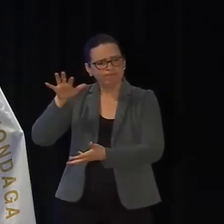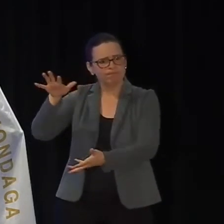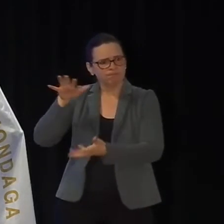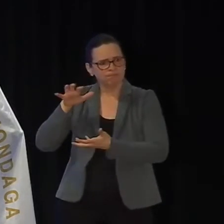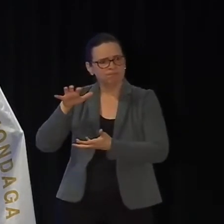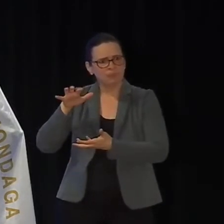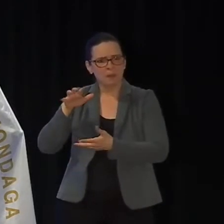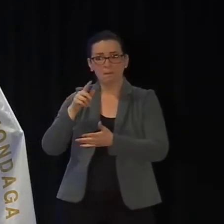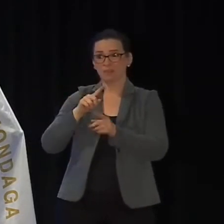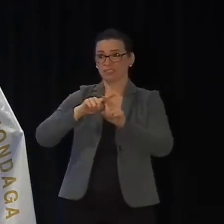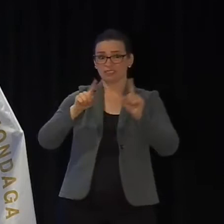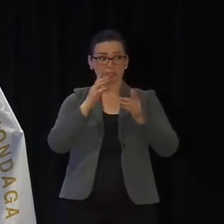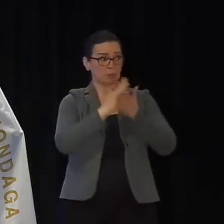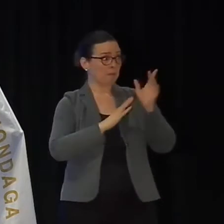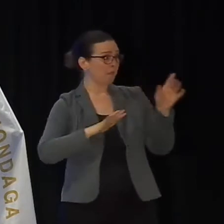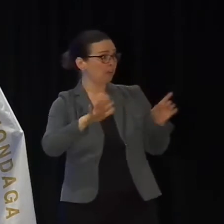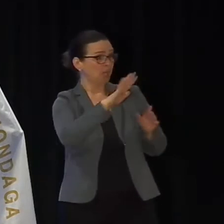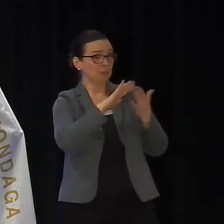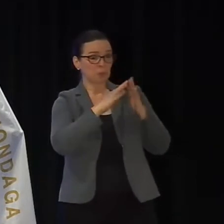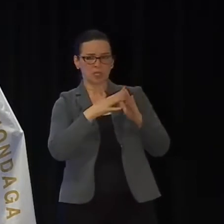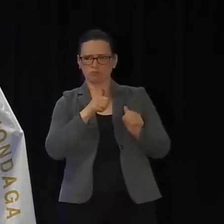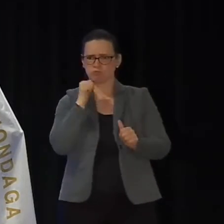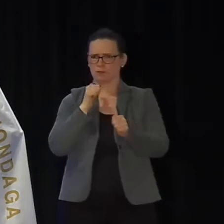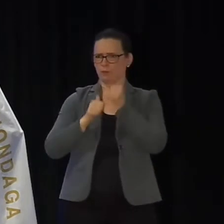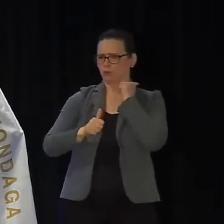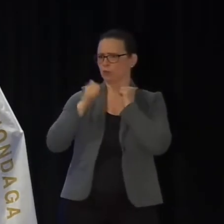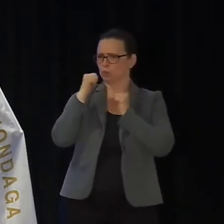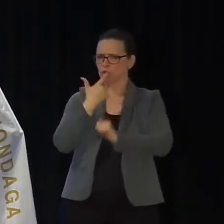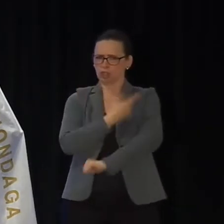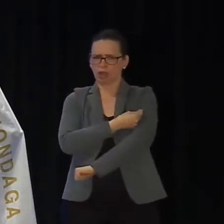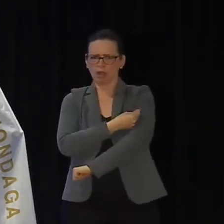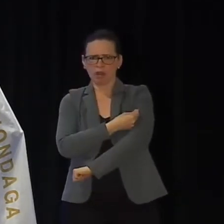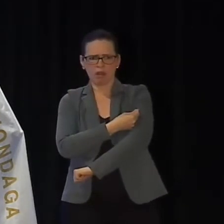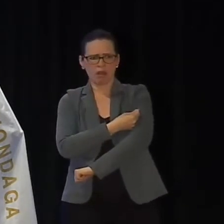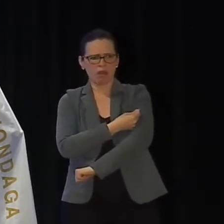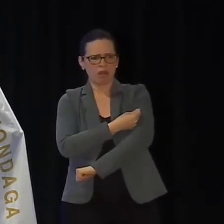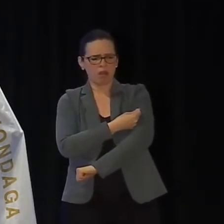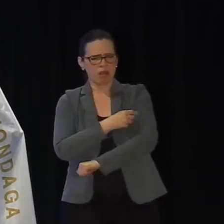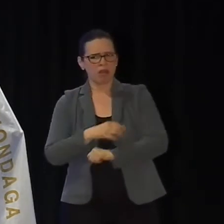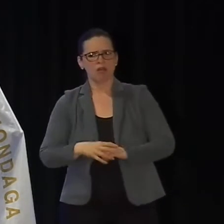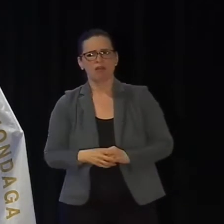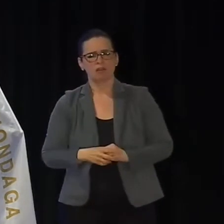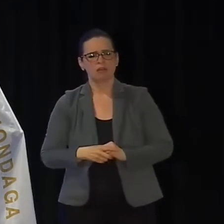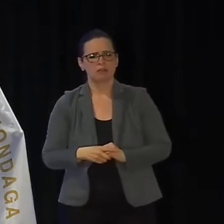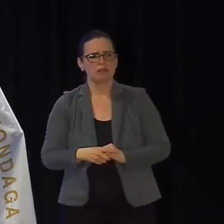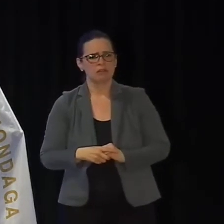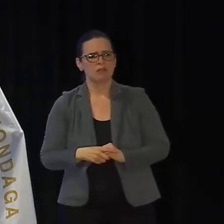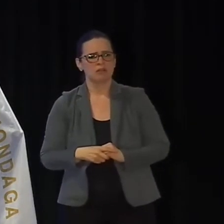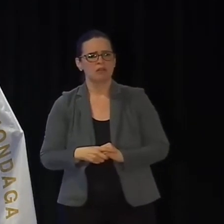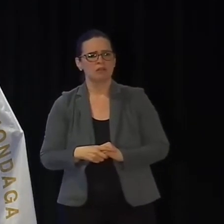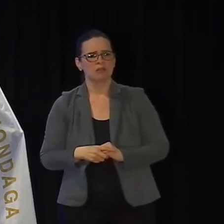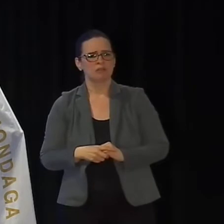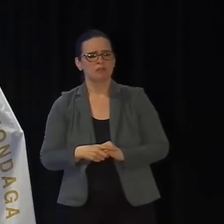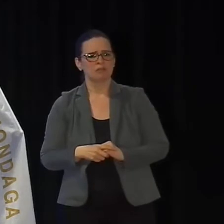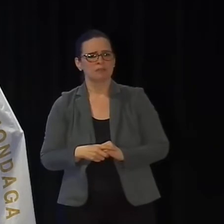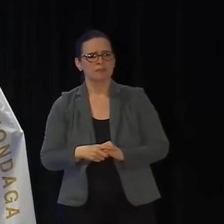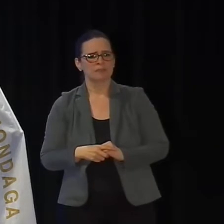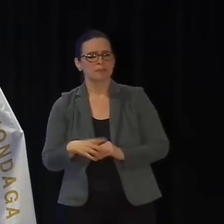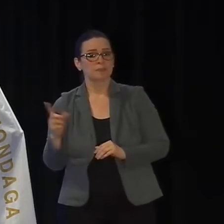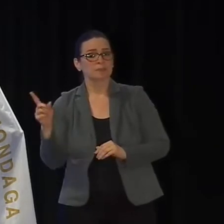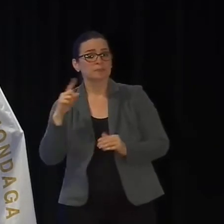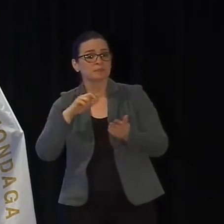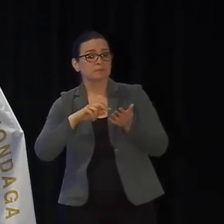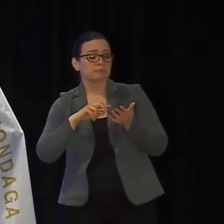it won't. What it will be more is we probably won't be able to do as much outside of our own infrastructure that we would have liked to. But